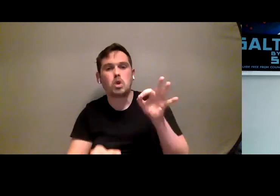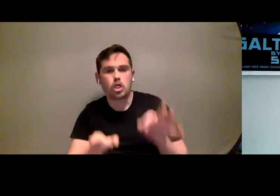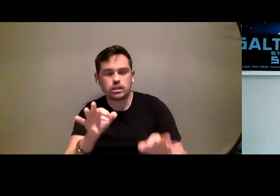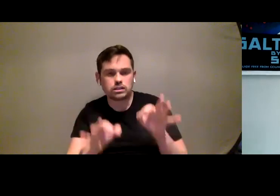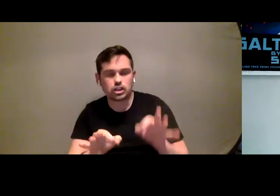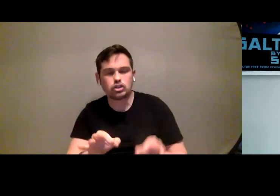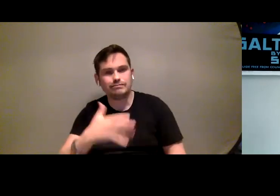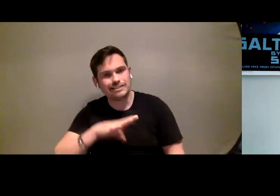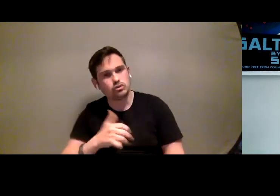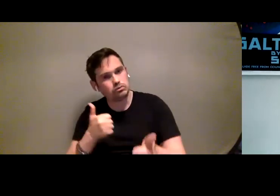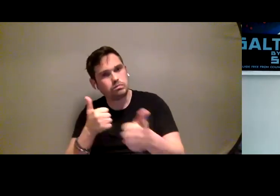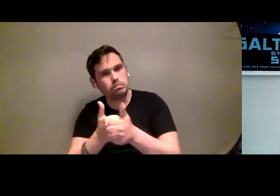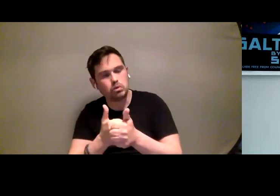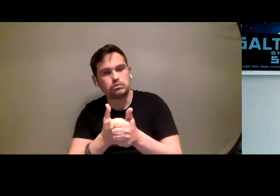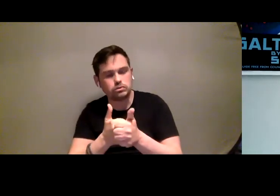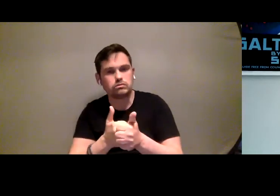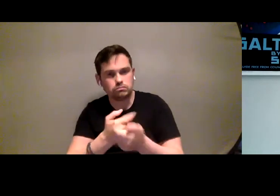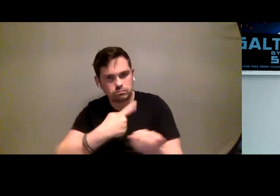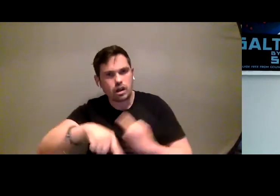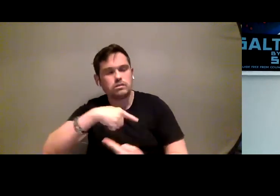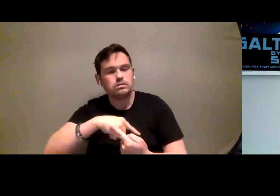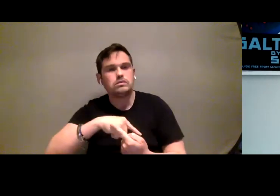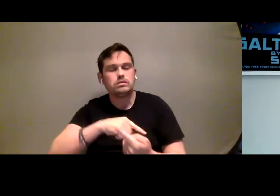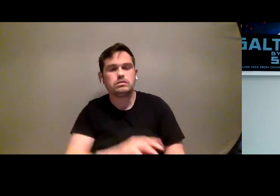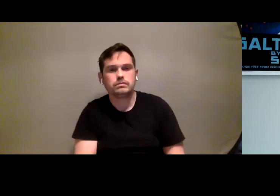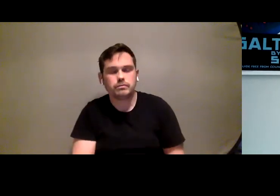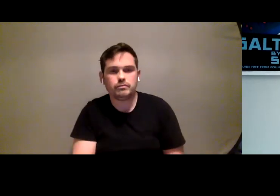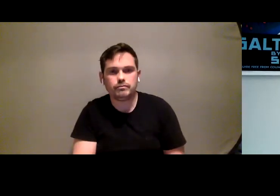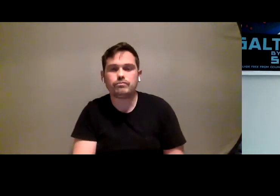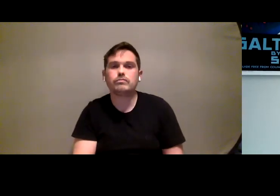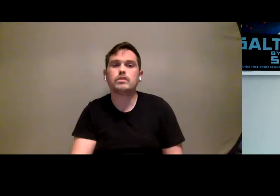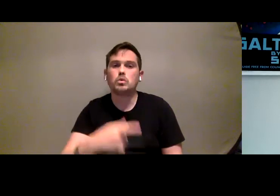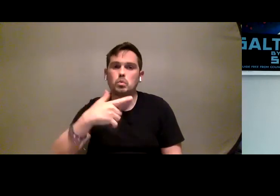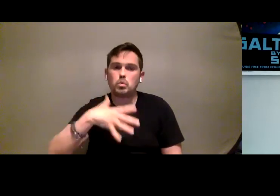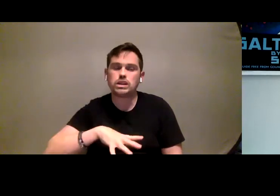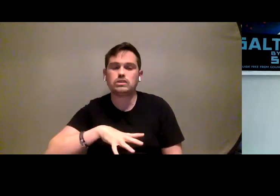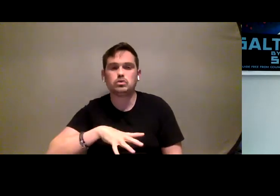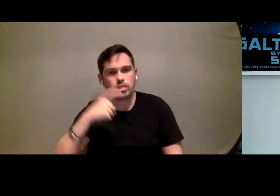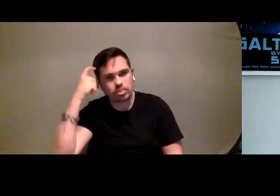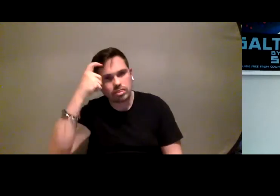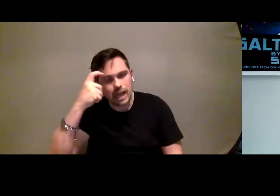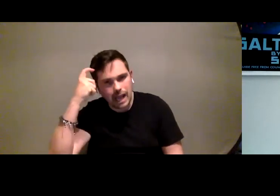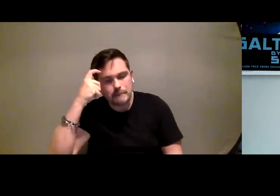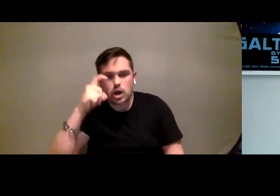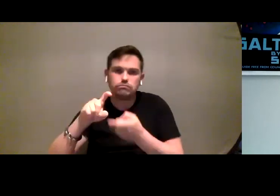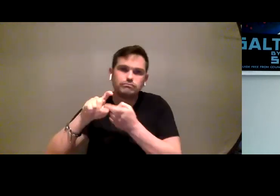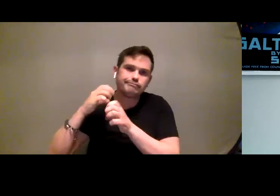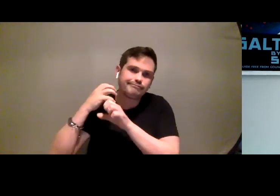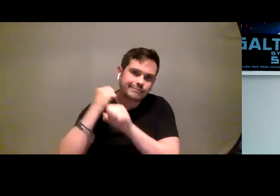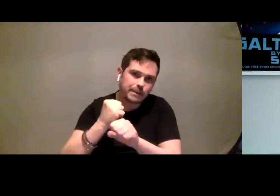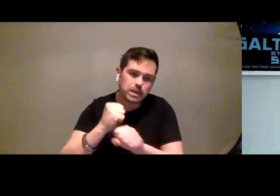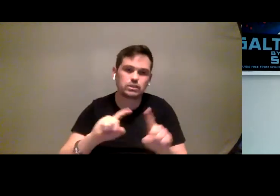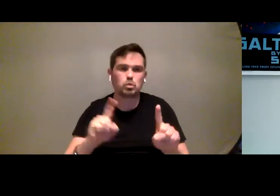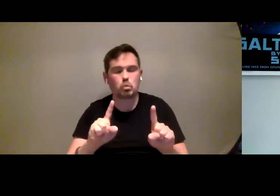us a real sense of where we're headed as a country. And then we must grow the renewable alternatives, committing to all energy generated in Scotland